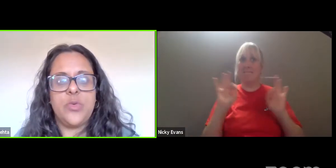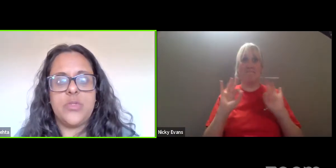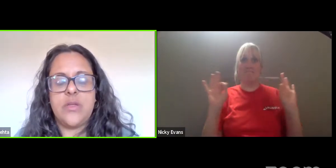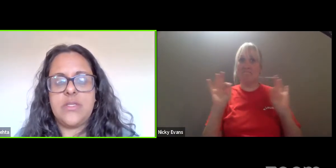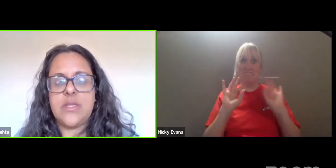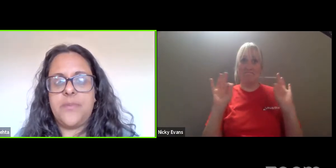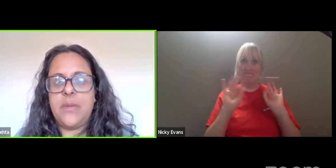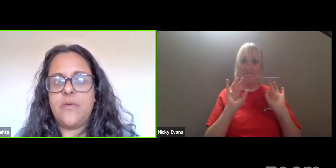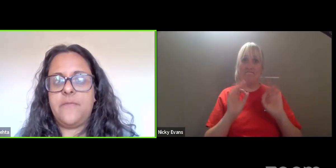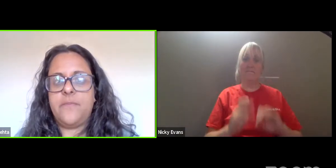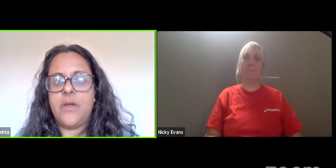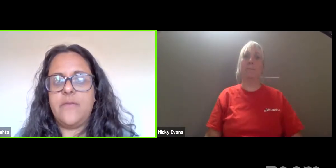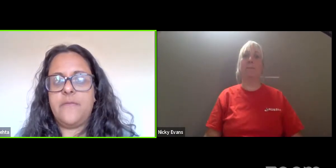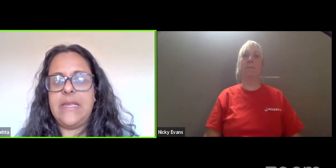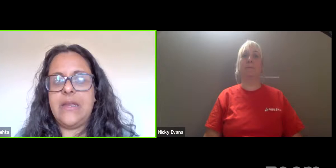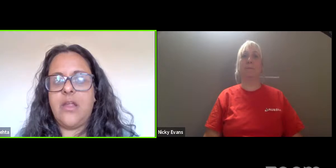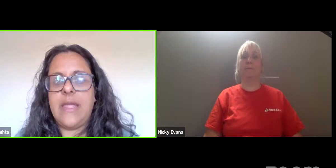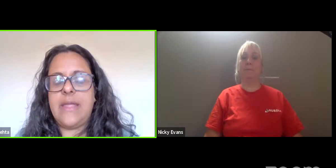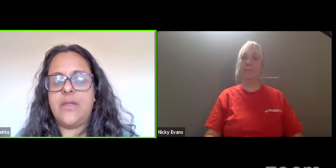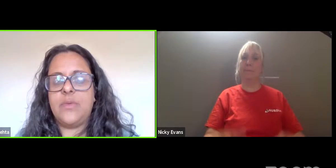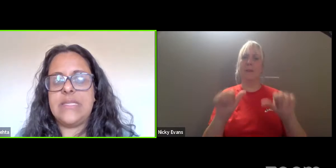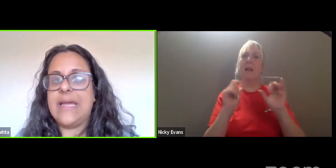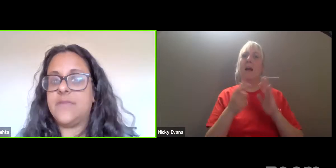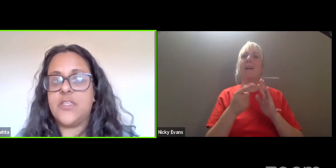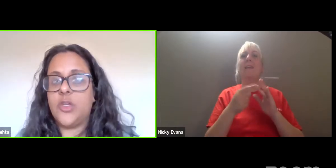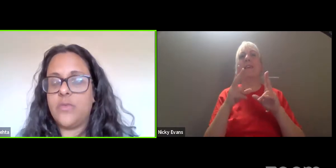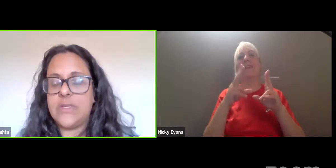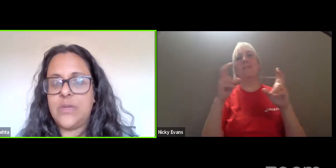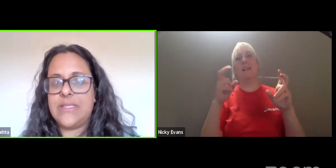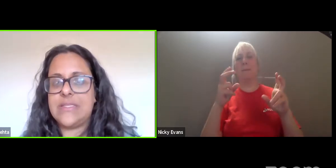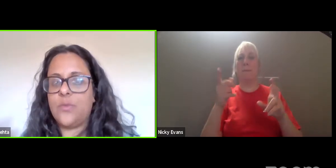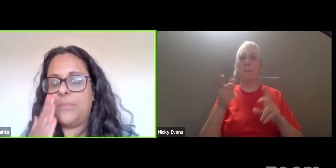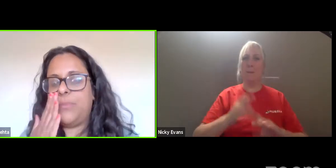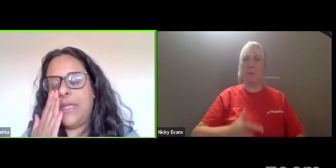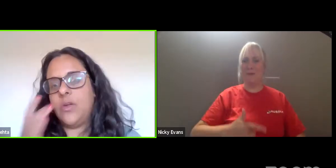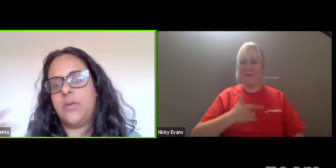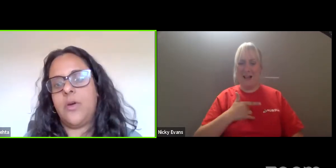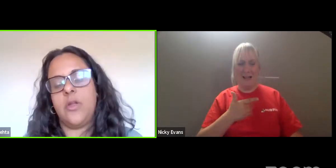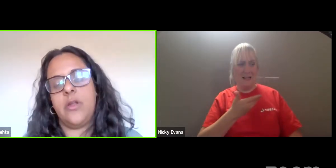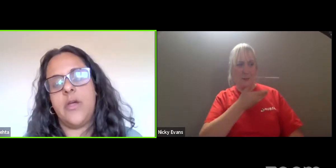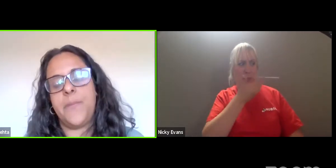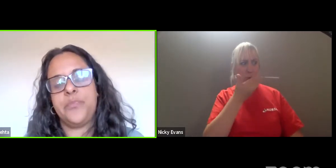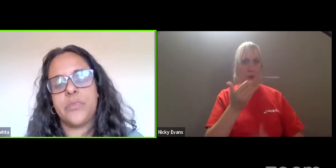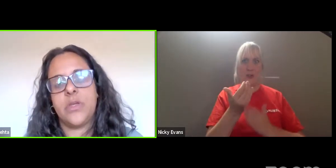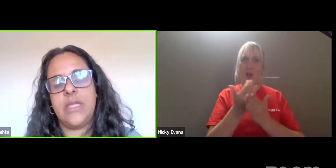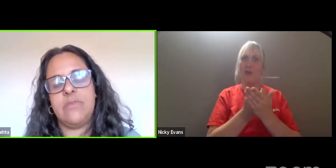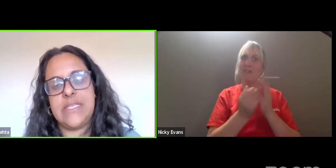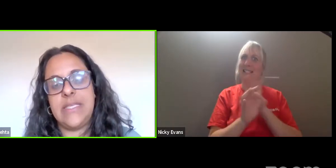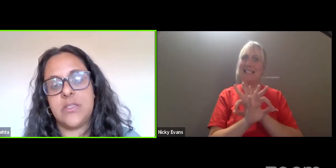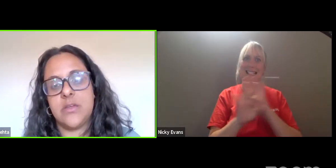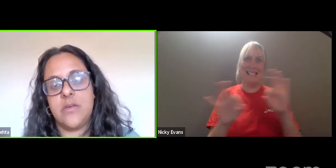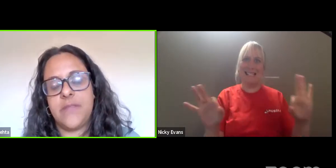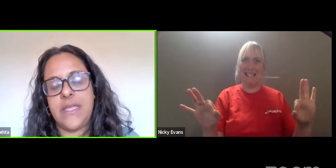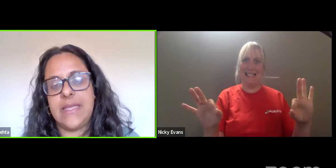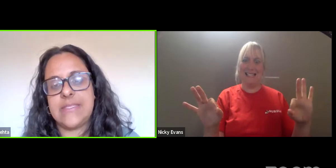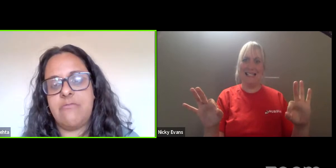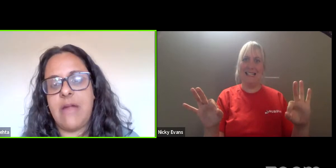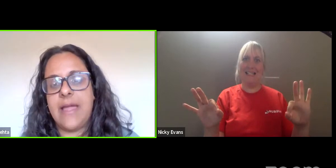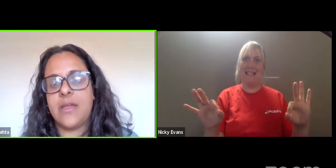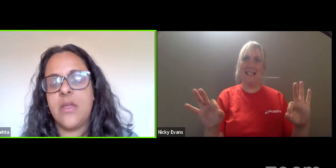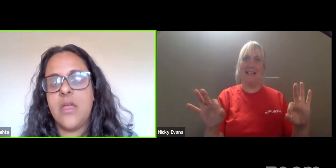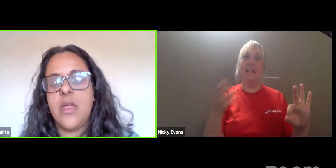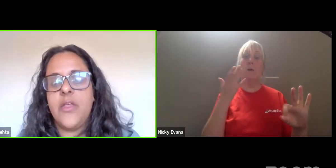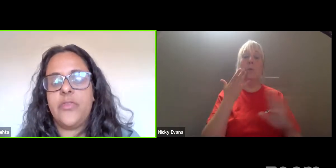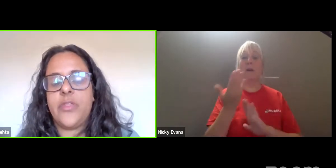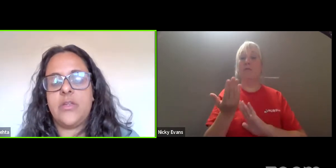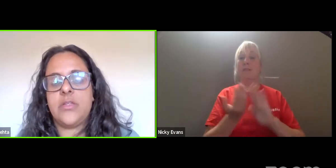There was also the sub-theme of feeling like there was a lack of security when being in receipt of the ESA